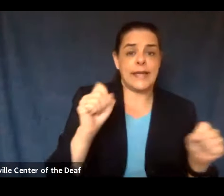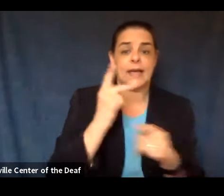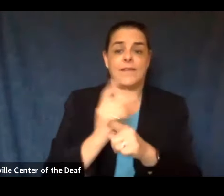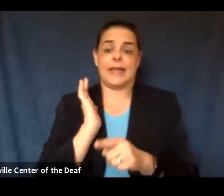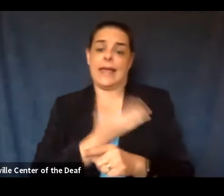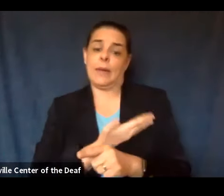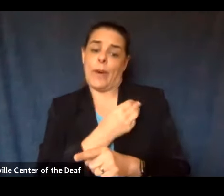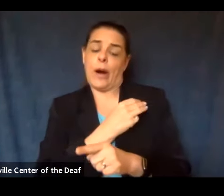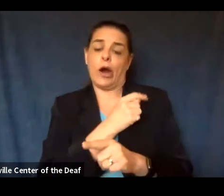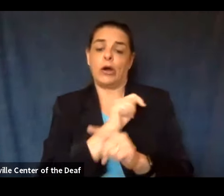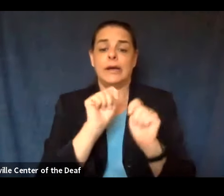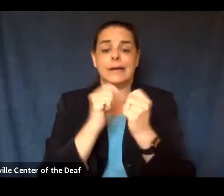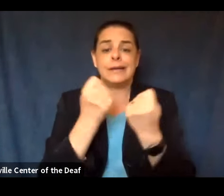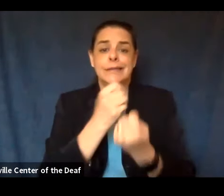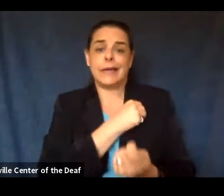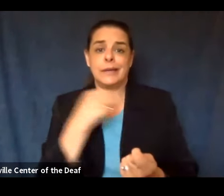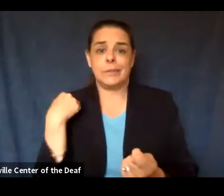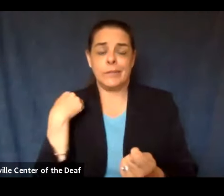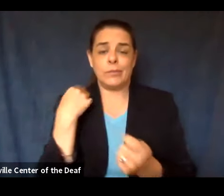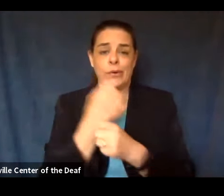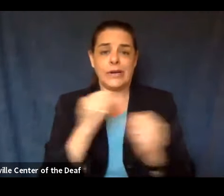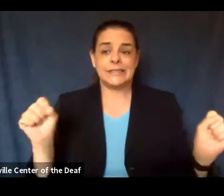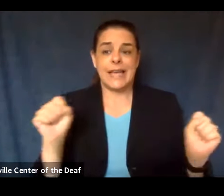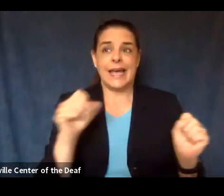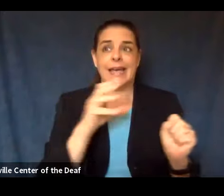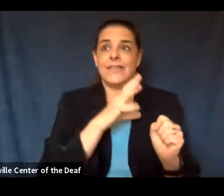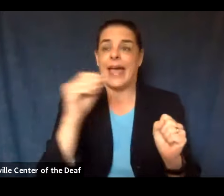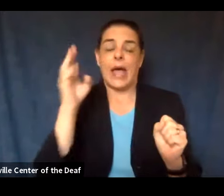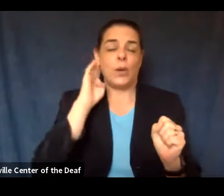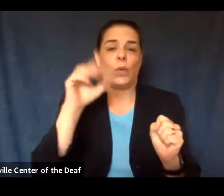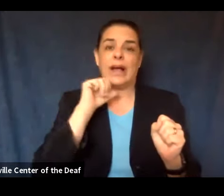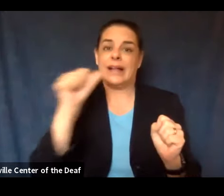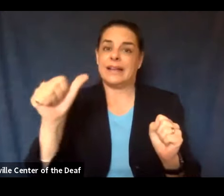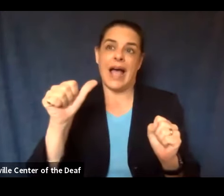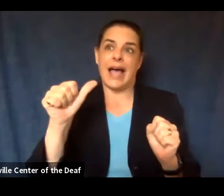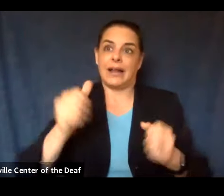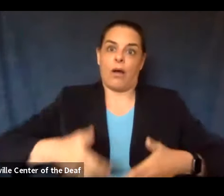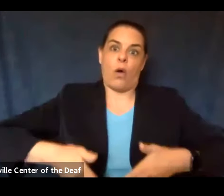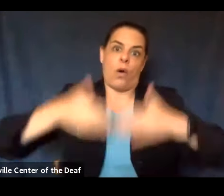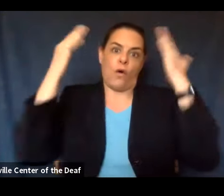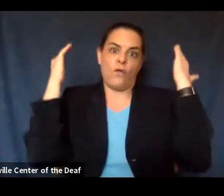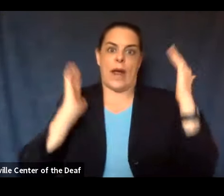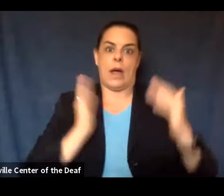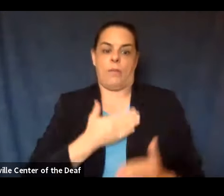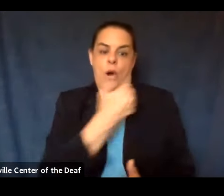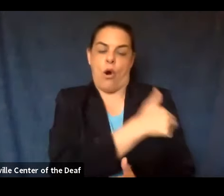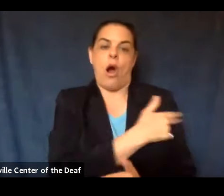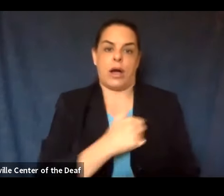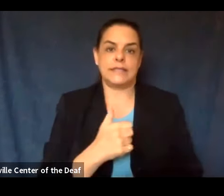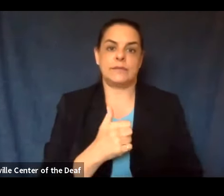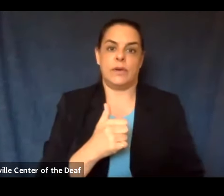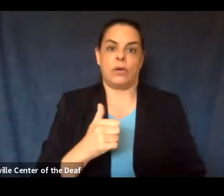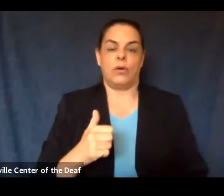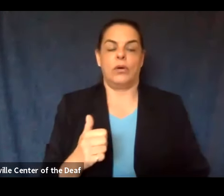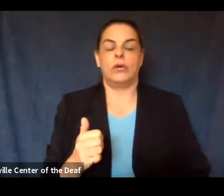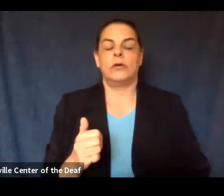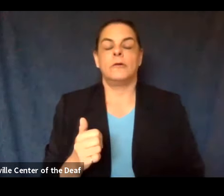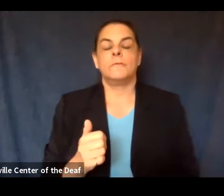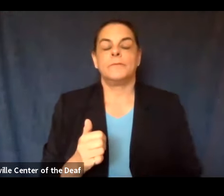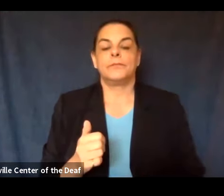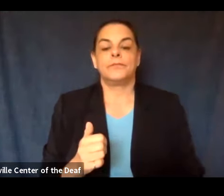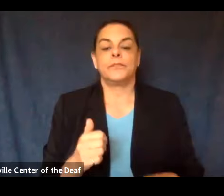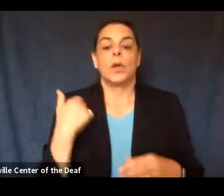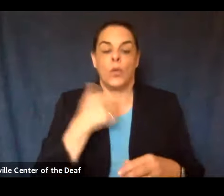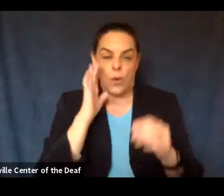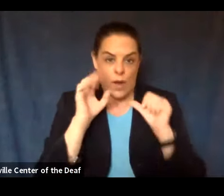doesn't overpopulate our hospital prior to us knowing what the trend of disease will be in our community. We will continue that